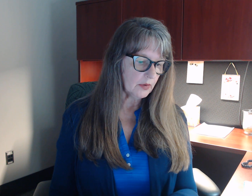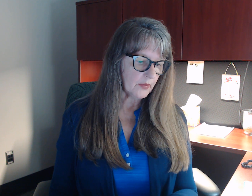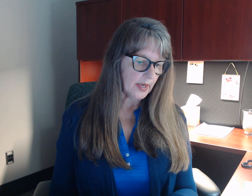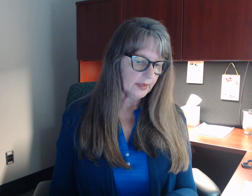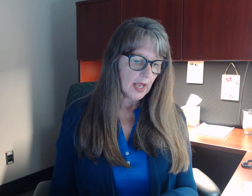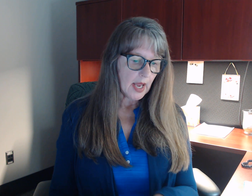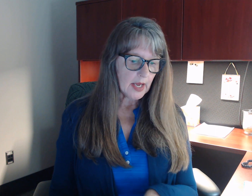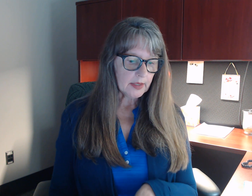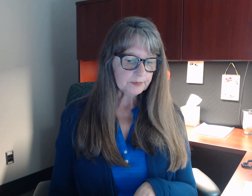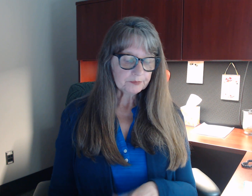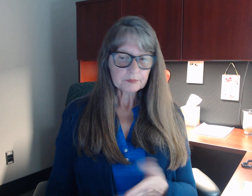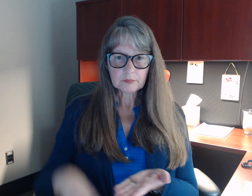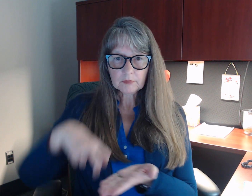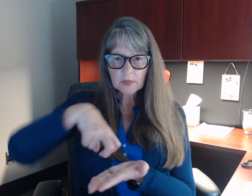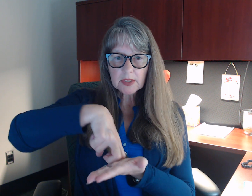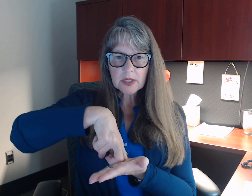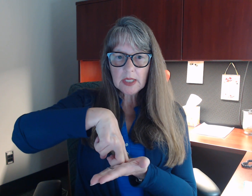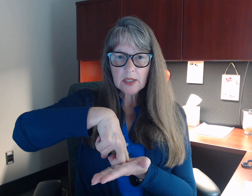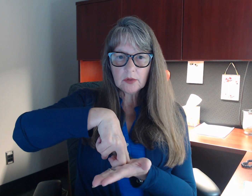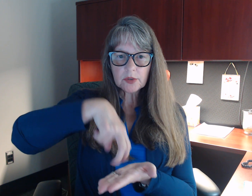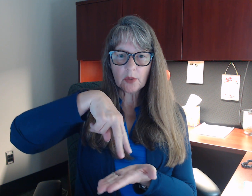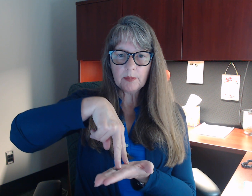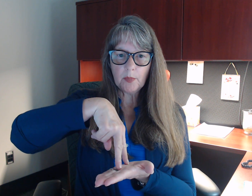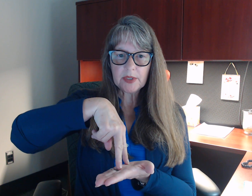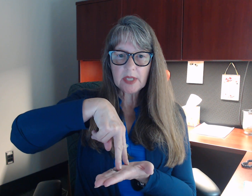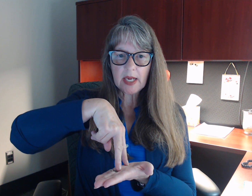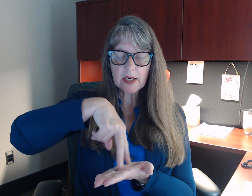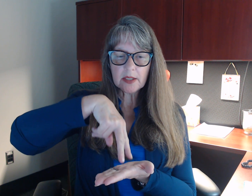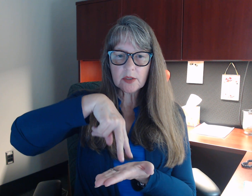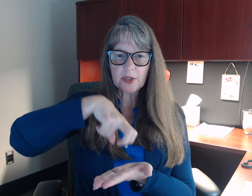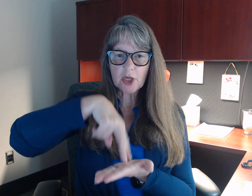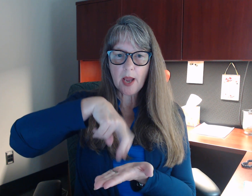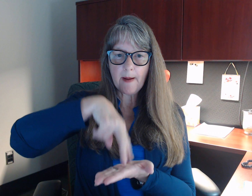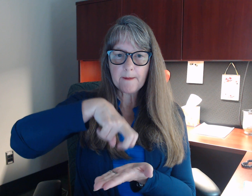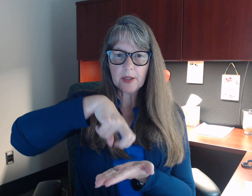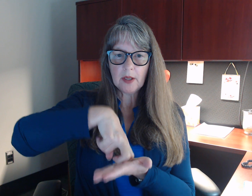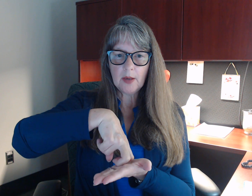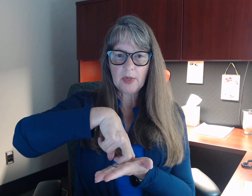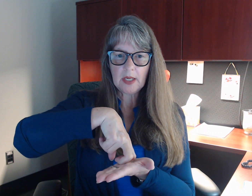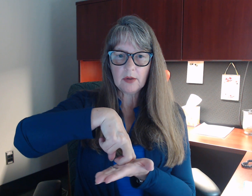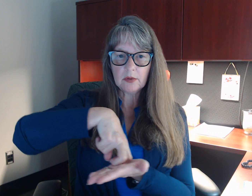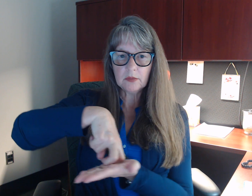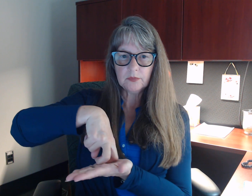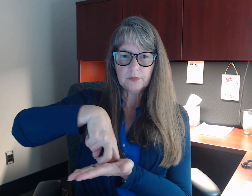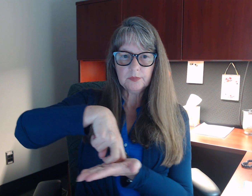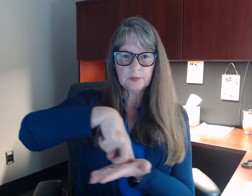Okay. To kneel. So we stand, we jump, and we kneel.